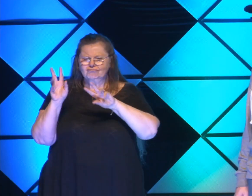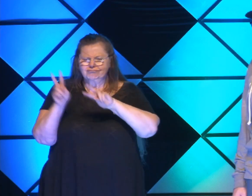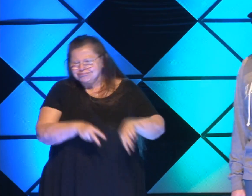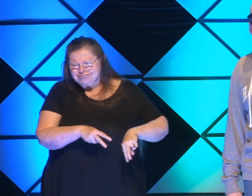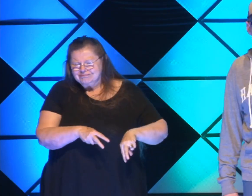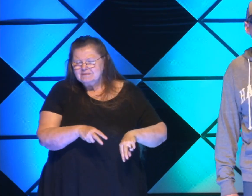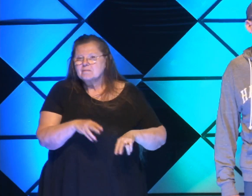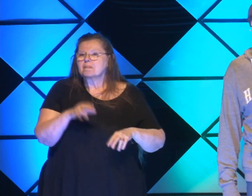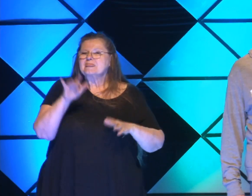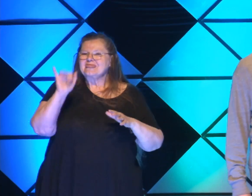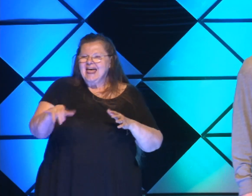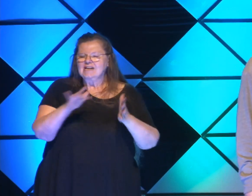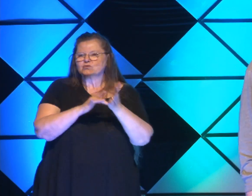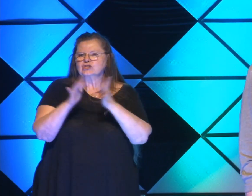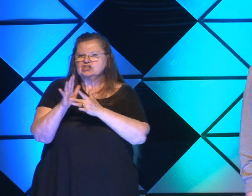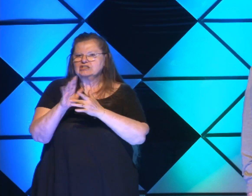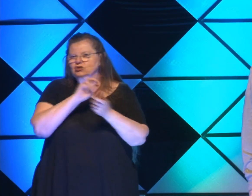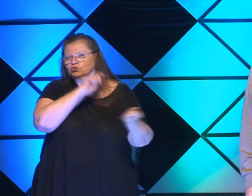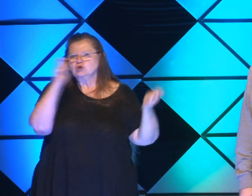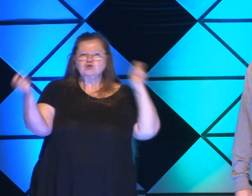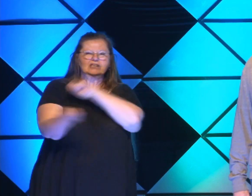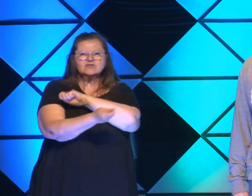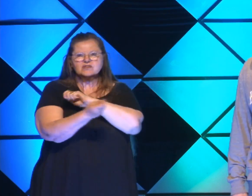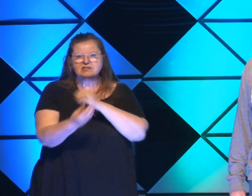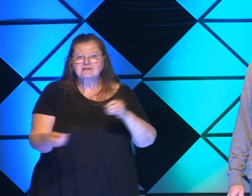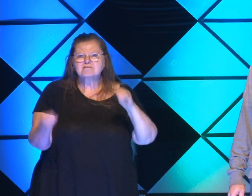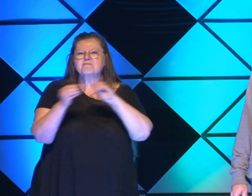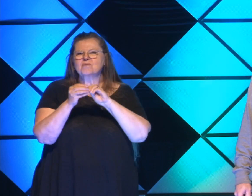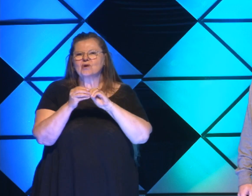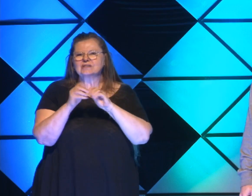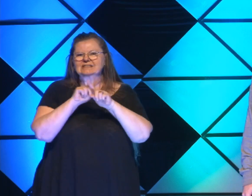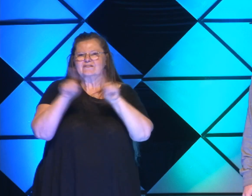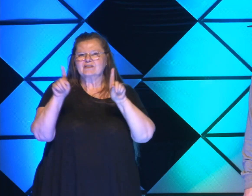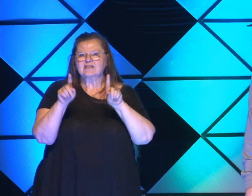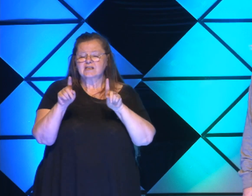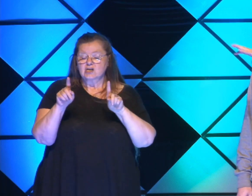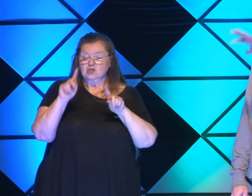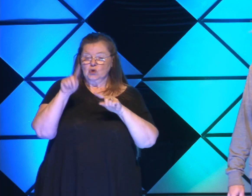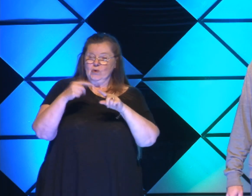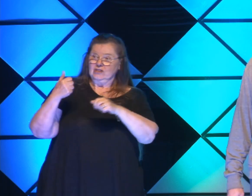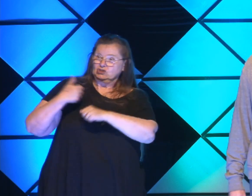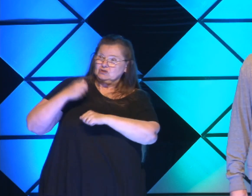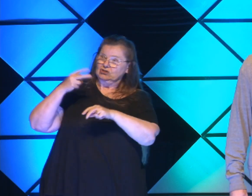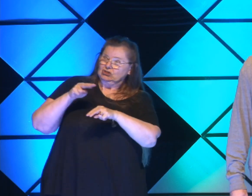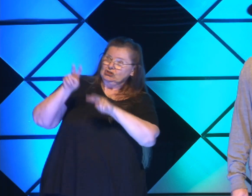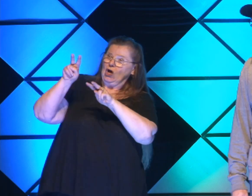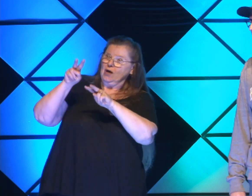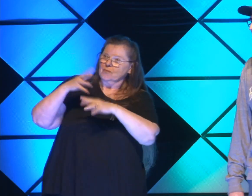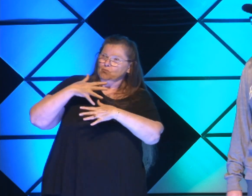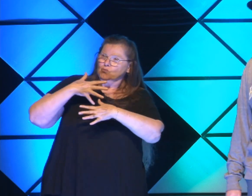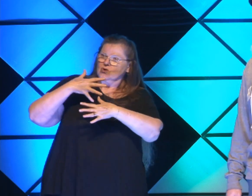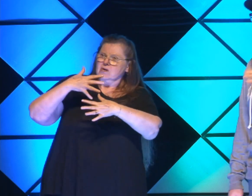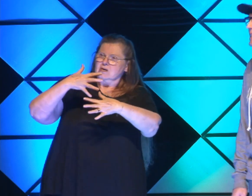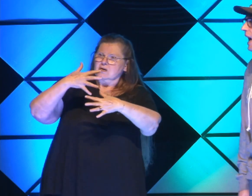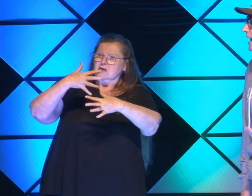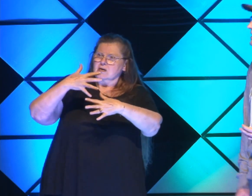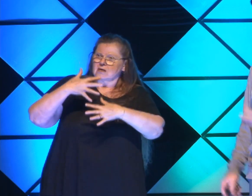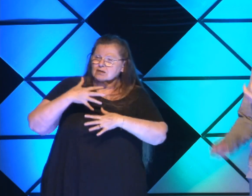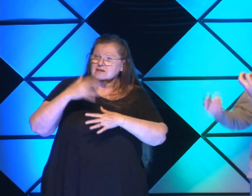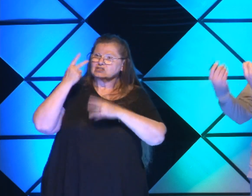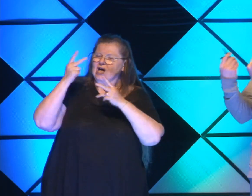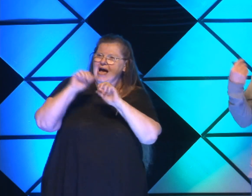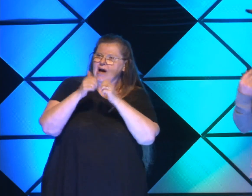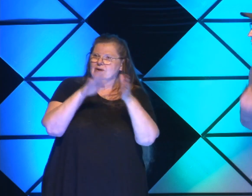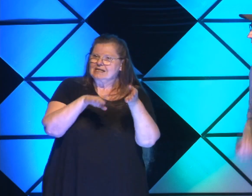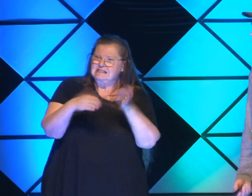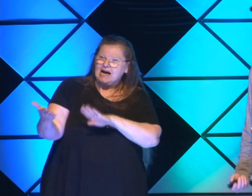where Jesus is transfigured into something more. This is where. And so when the centurion sees him breathe his last breath, when he sees how he dies with